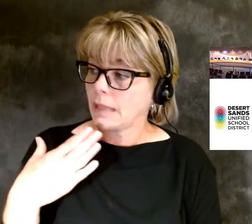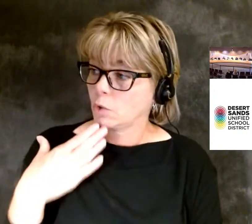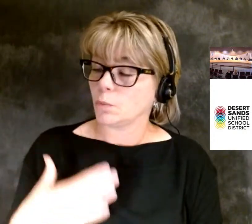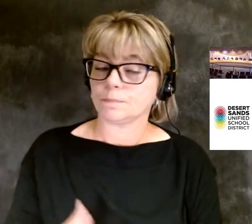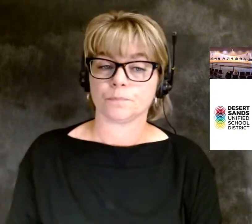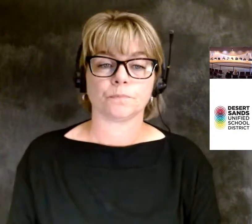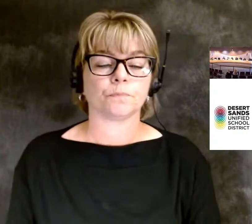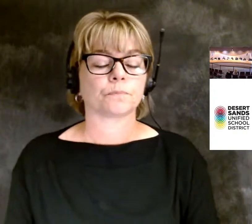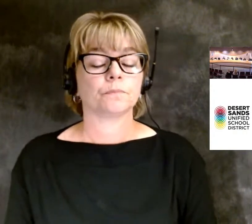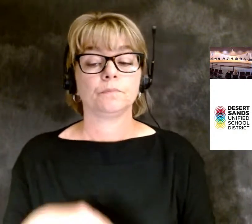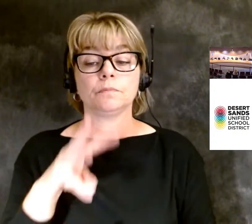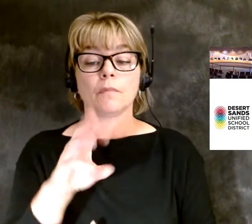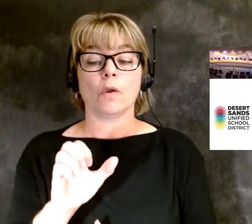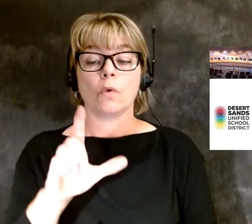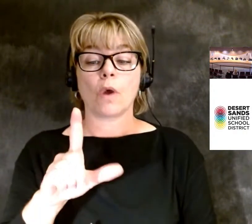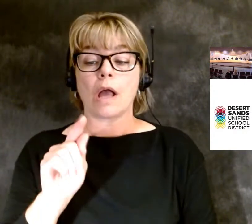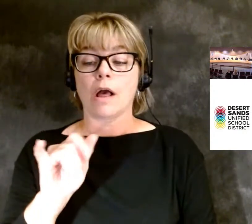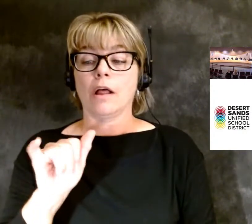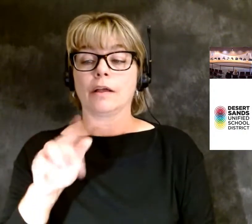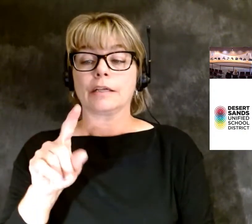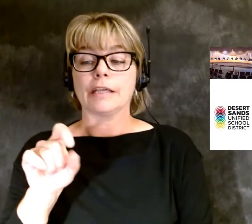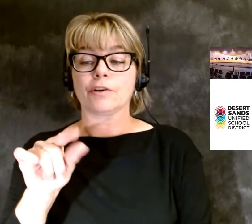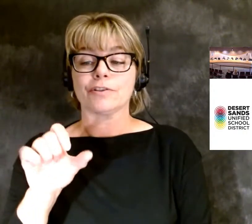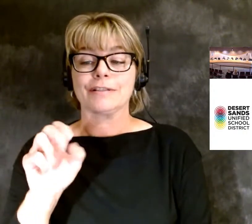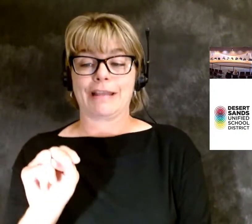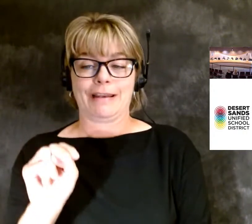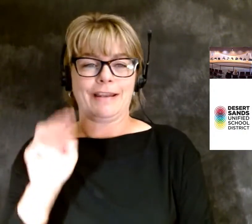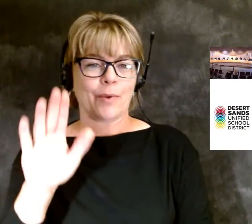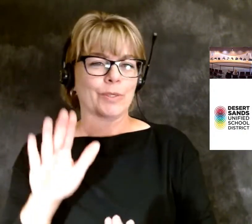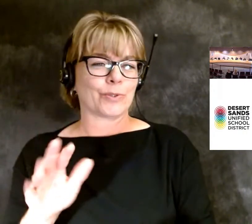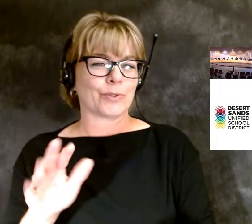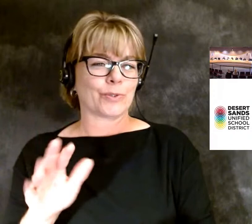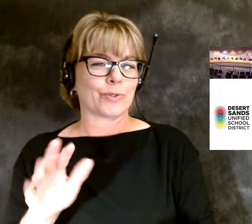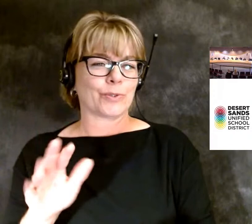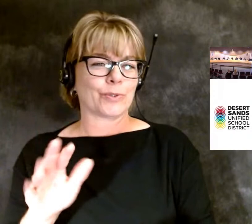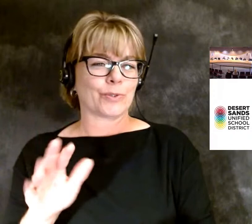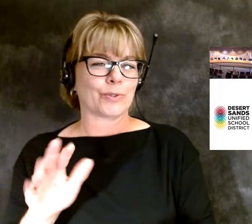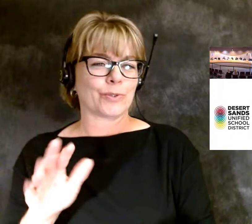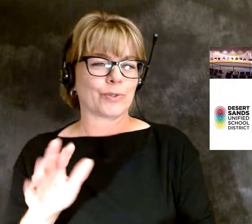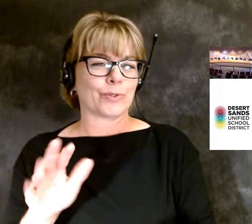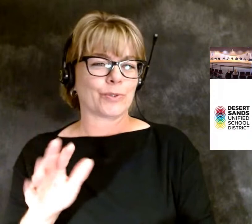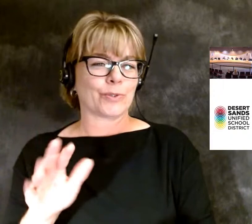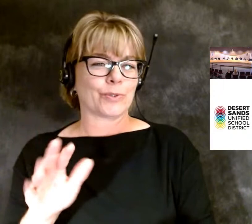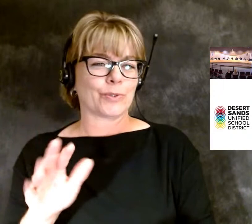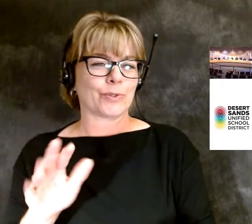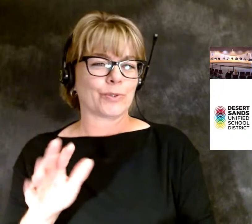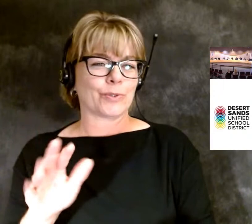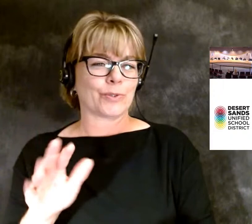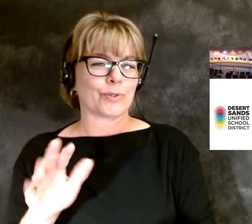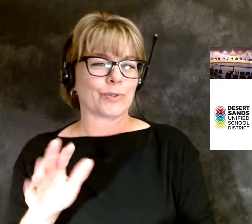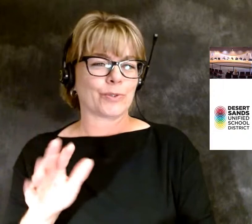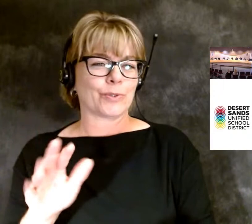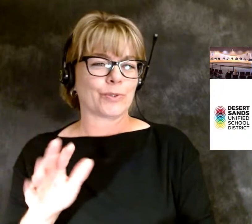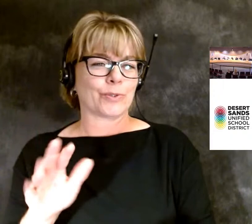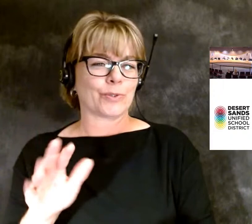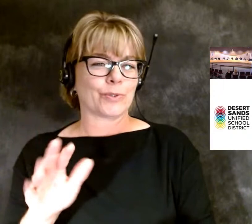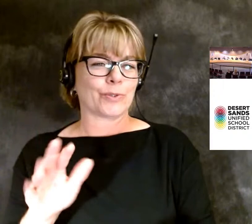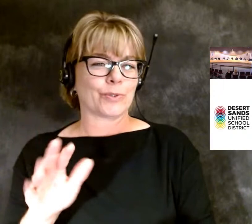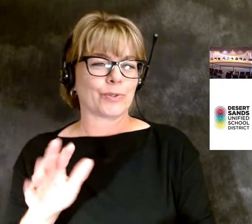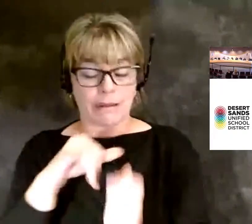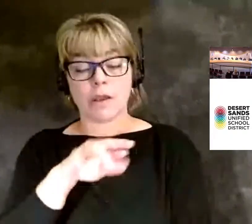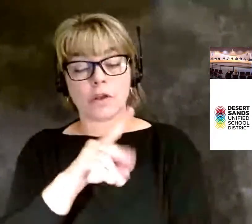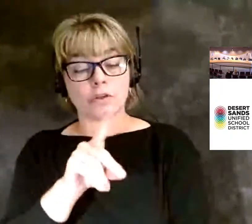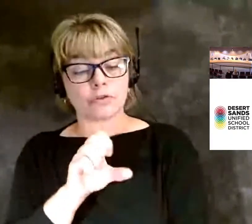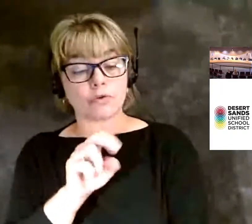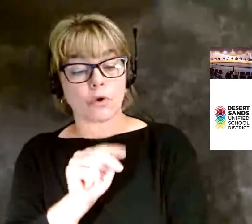Well, Kirsten, it was really great seeing you up here doing the LCAP again. And Jordan, I really do appreciate all that you